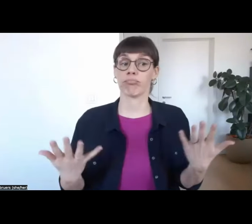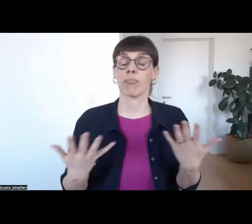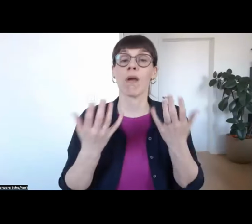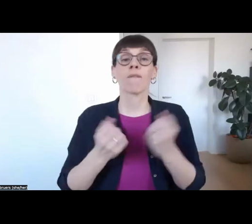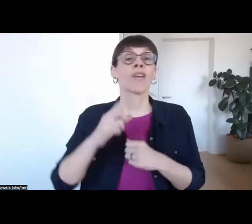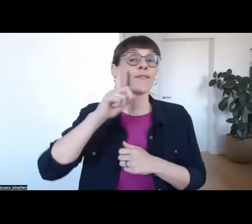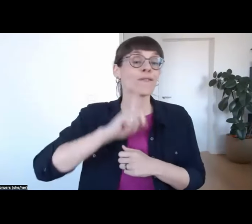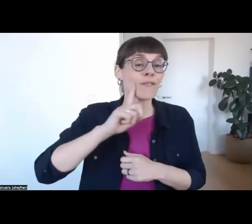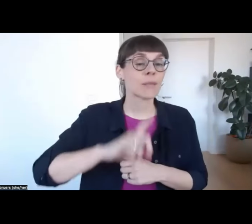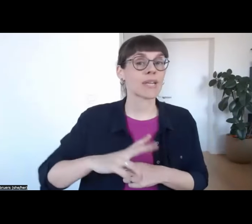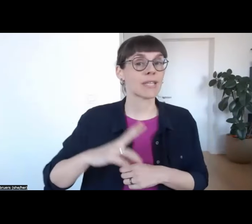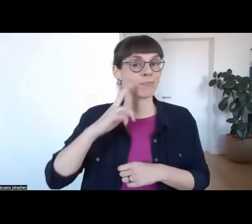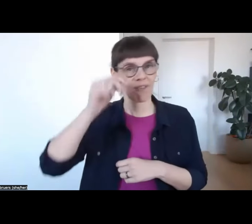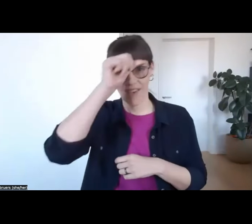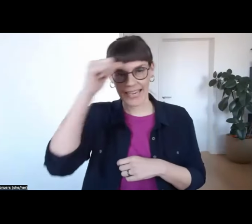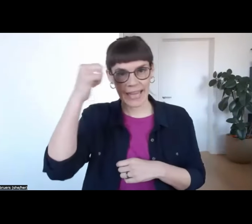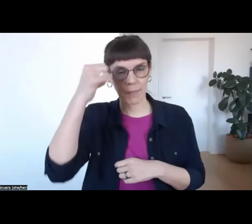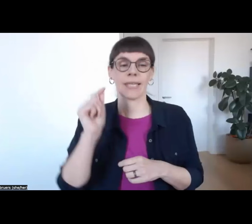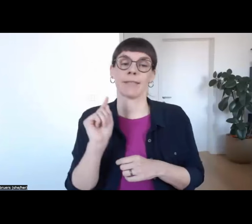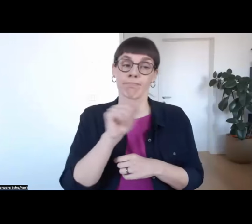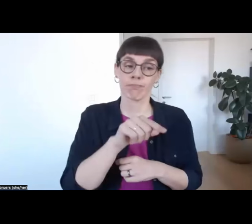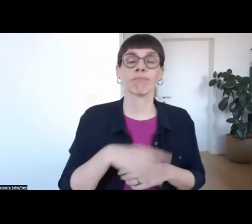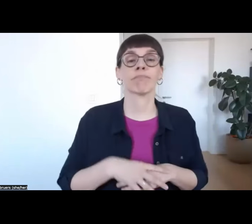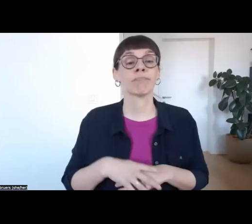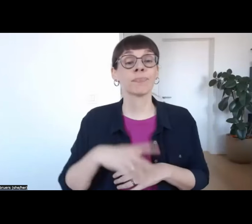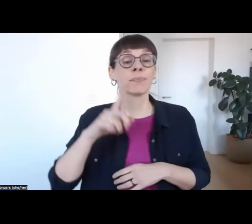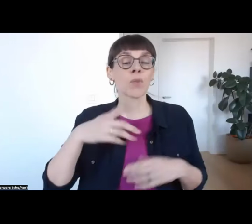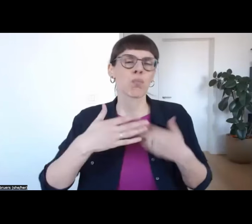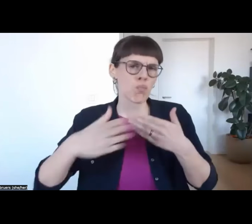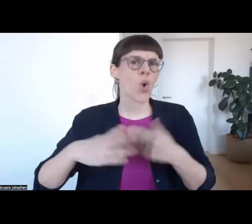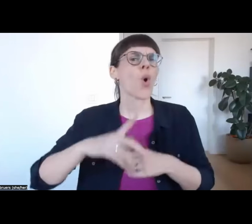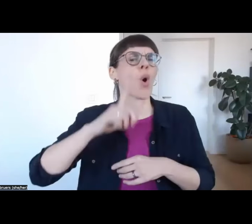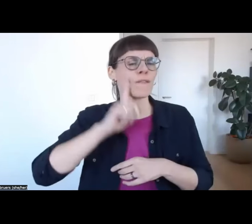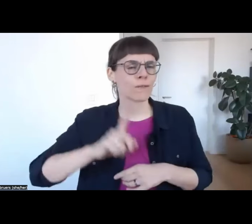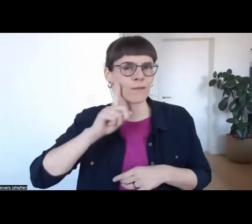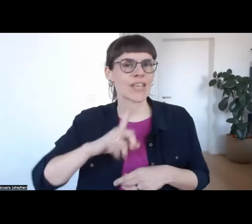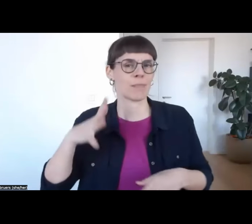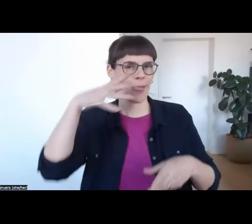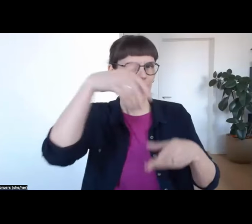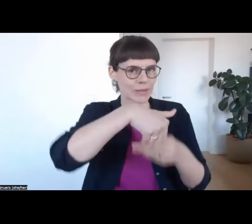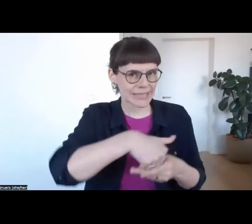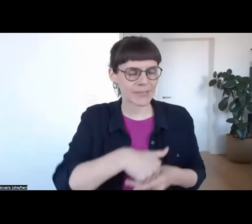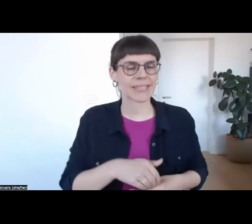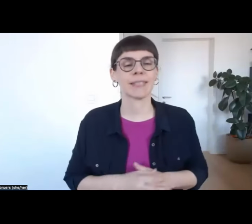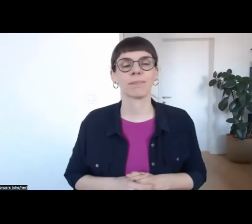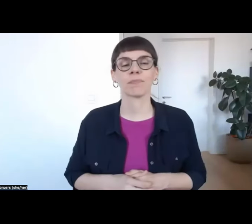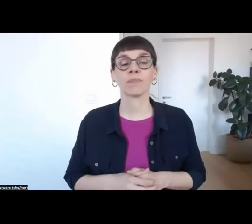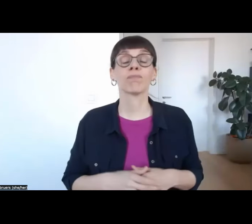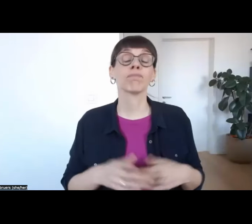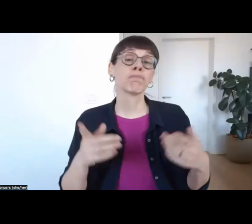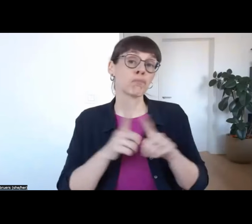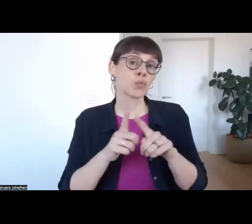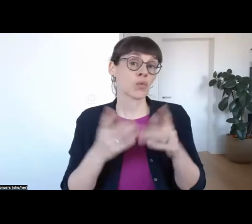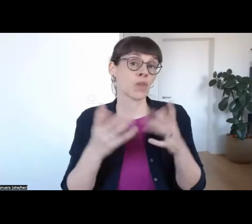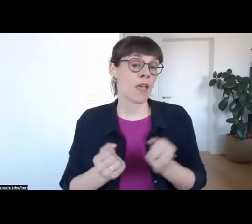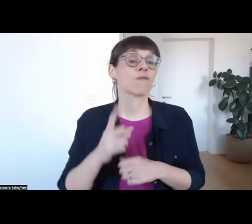in terms of networking. If you had a female academic in that setting, and